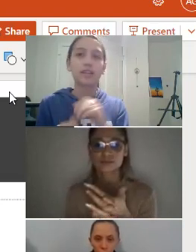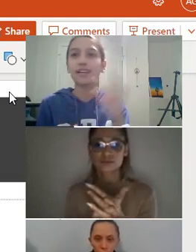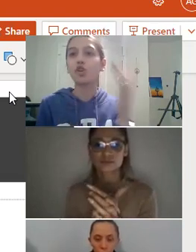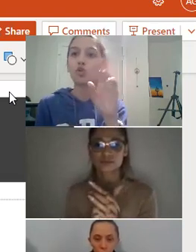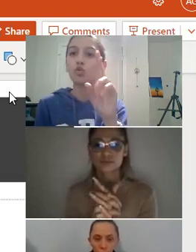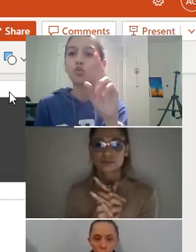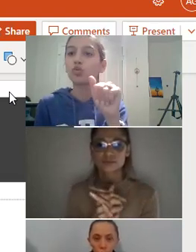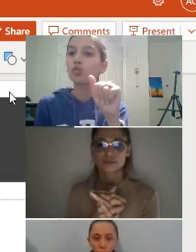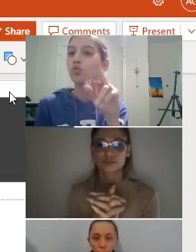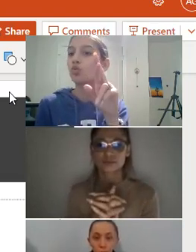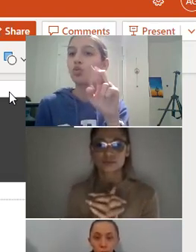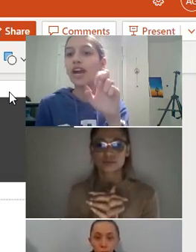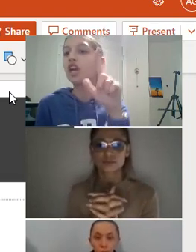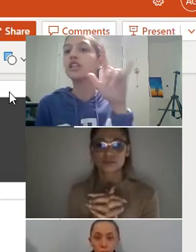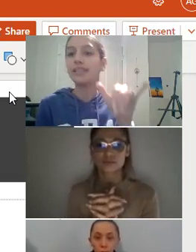like